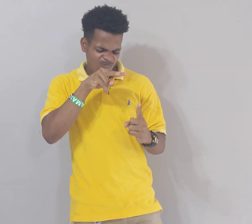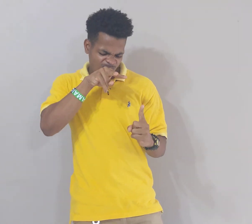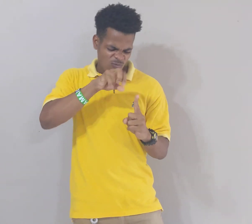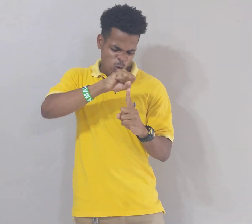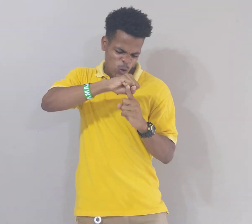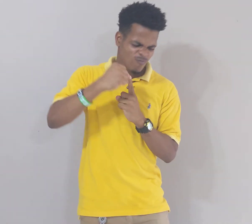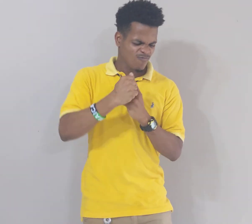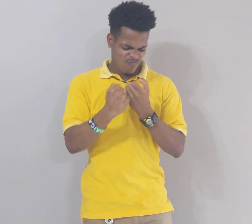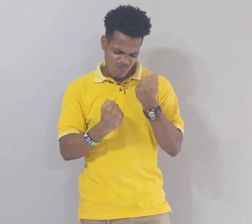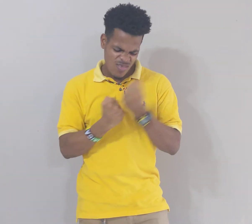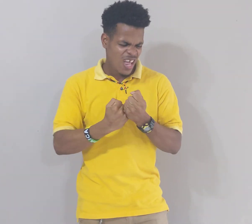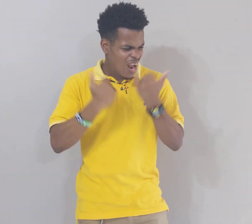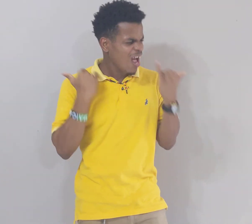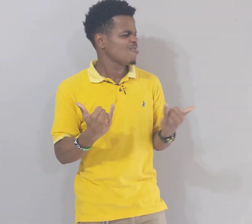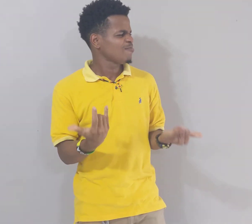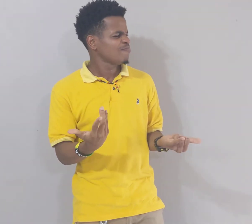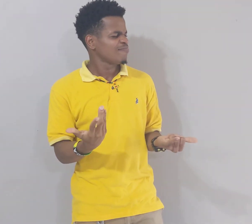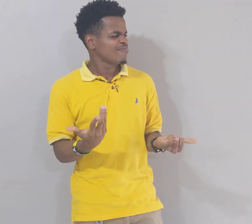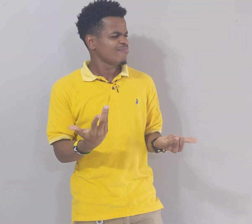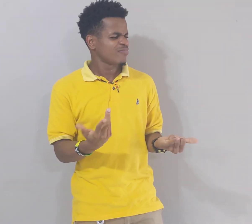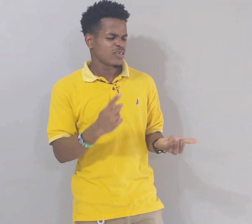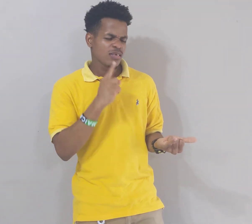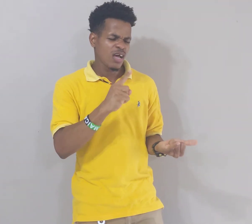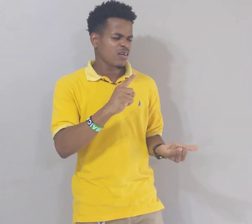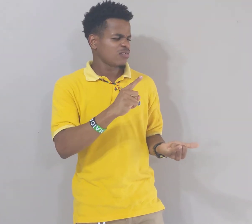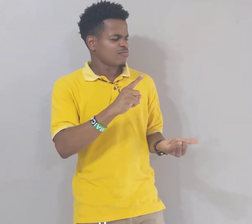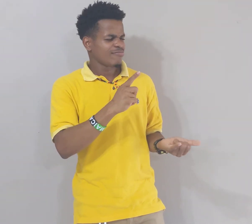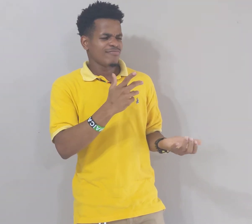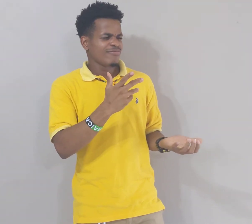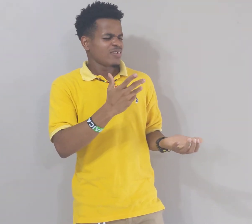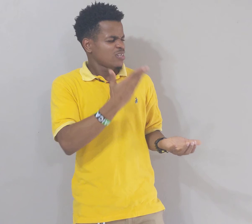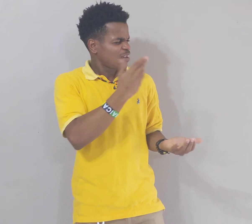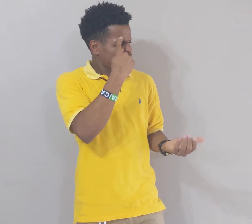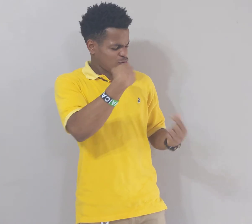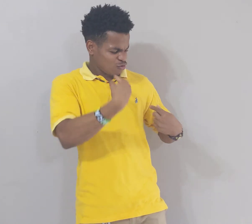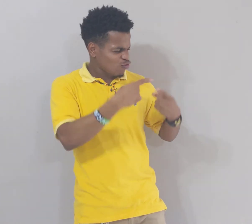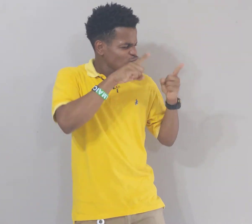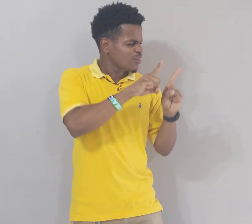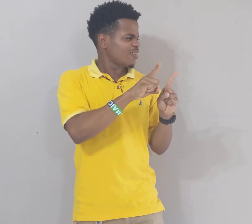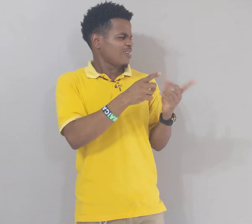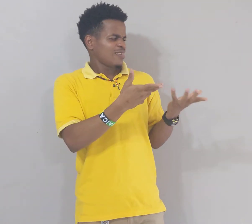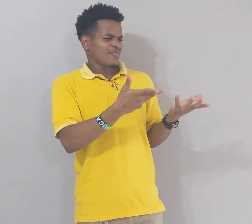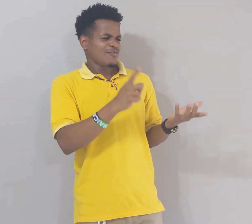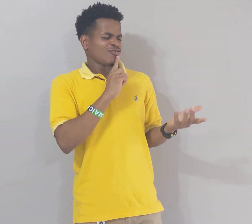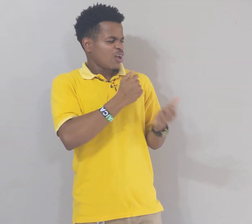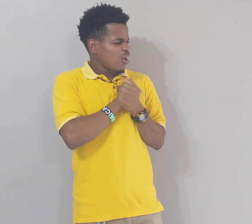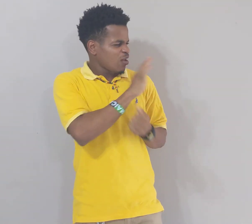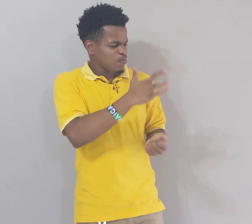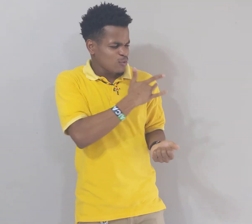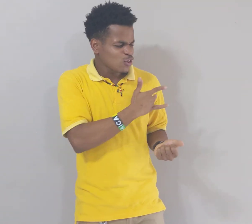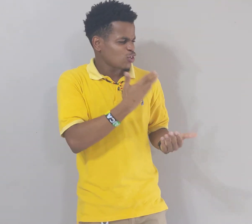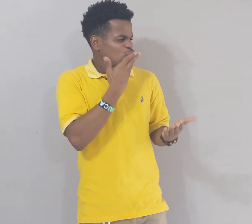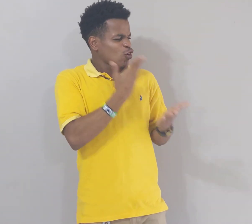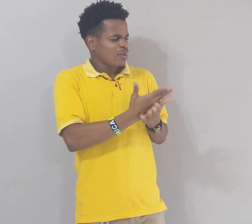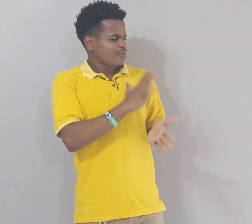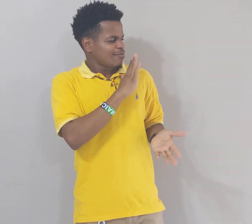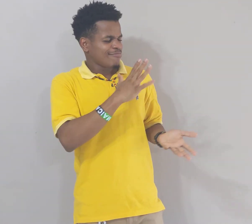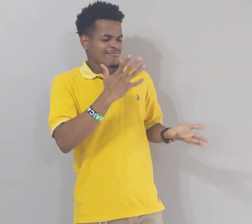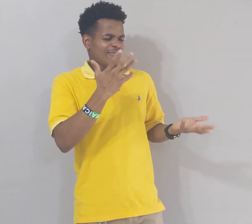I asked him if he was all right, and he just expressed how he felt so cared for and supported in this situation, and